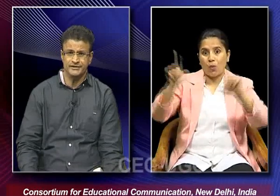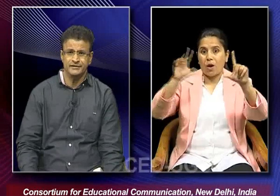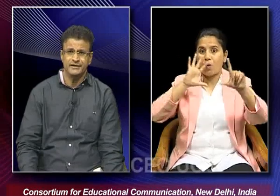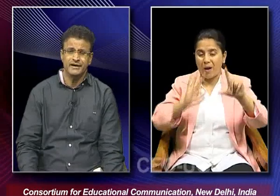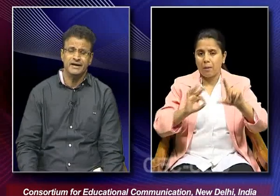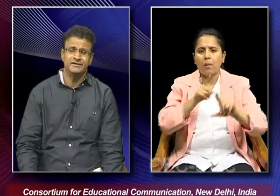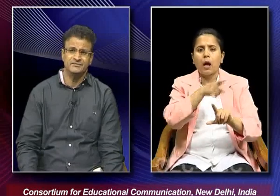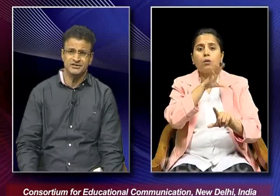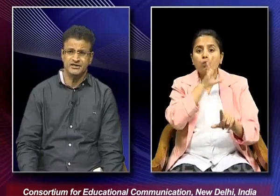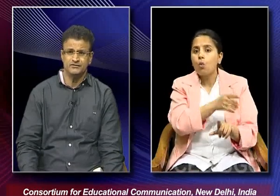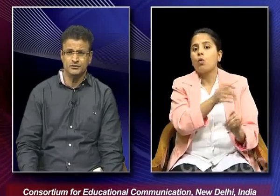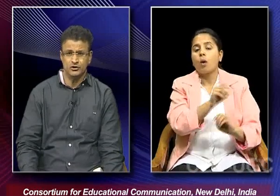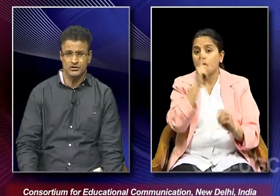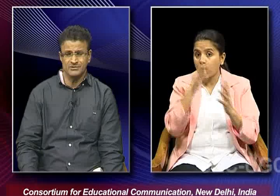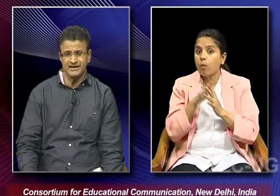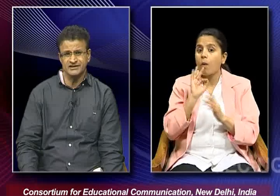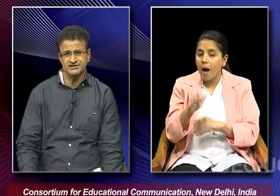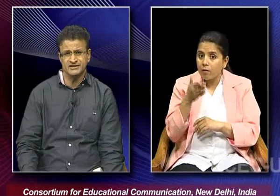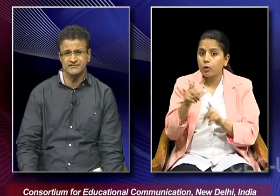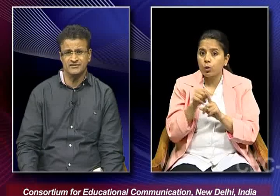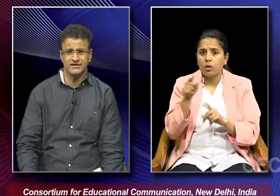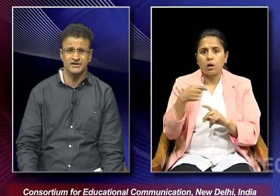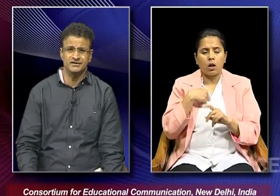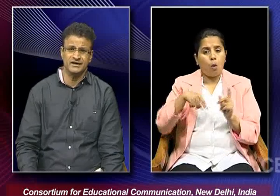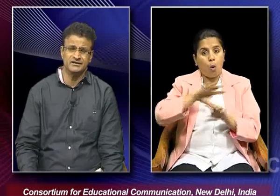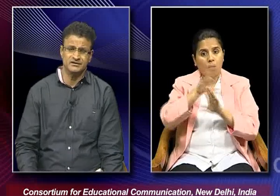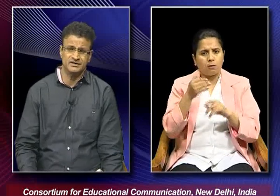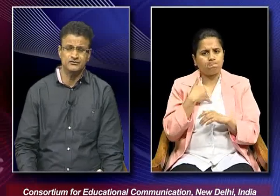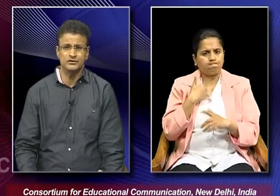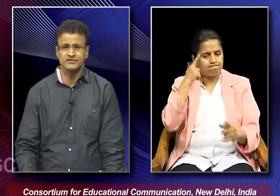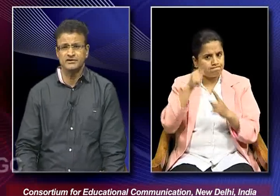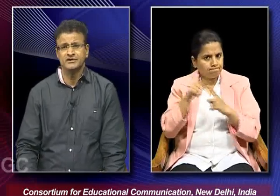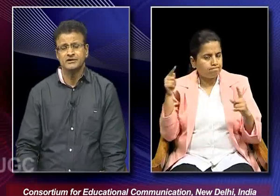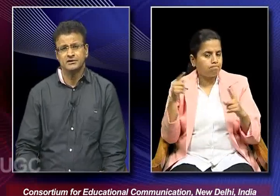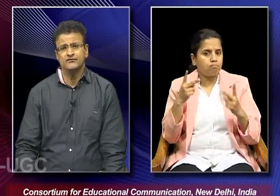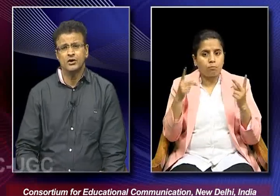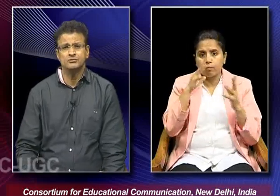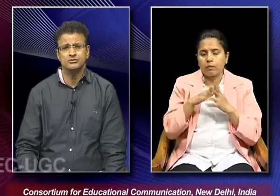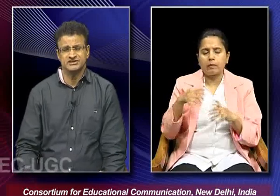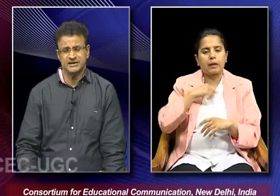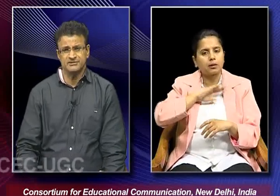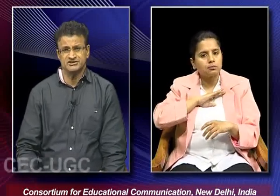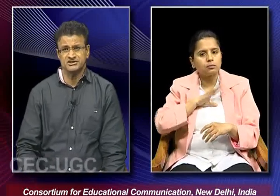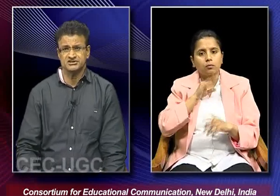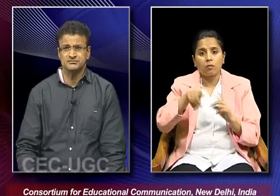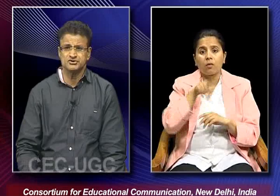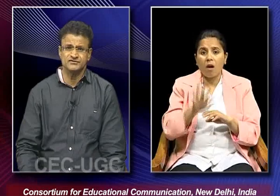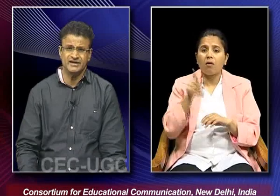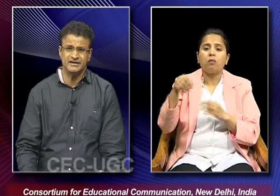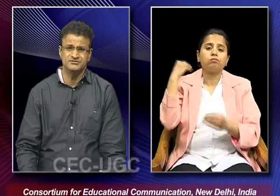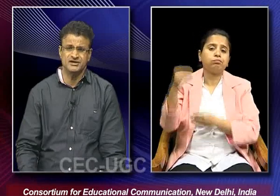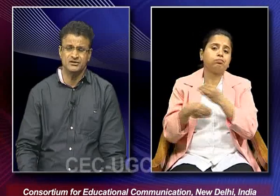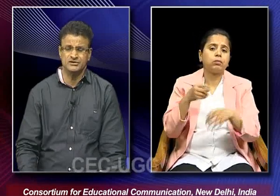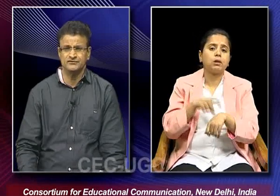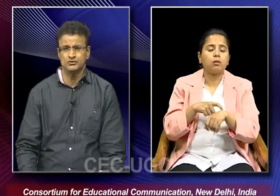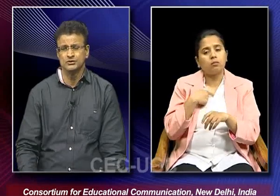celluloid. And women, they have to be non-rebellious in every way, that they have to in a way conform to the established customs of the